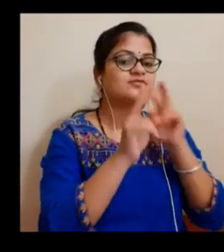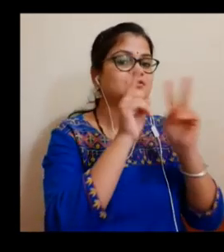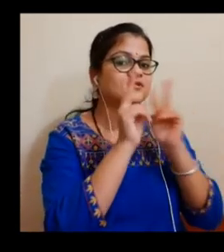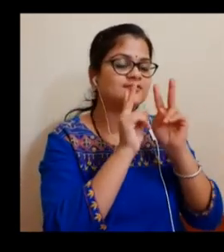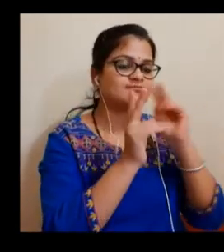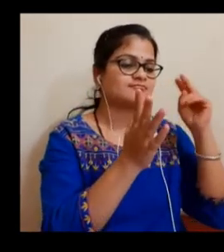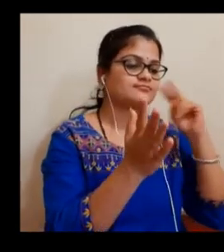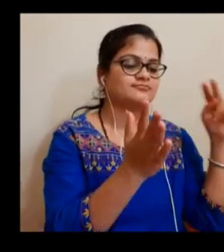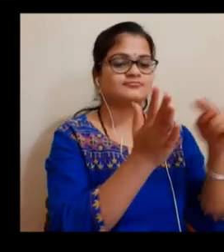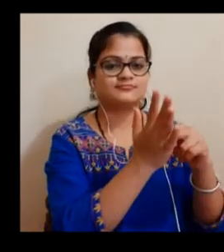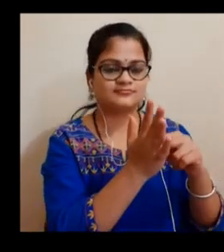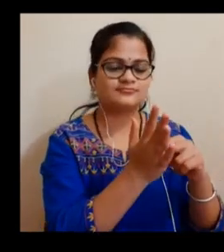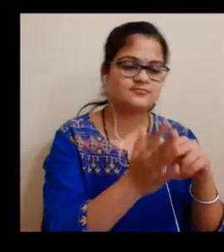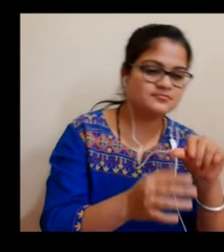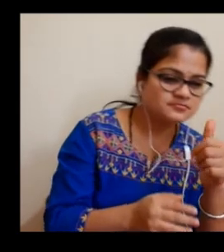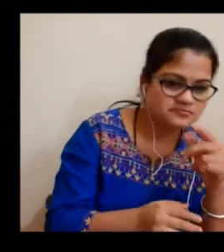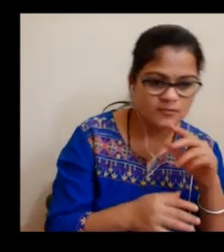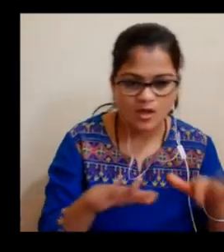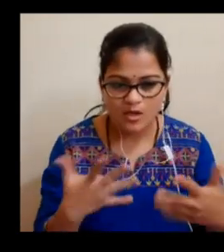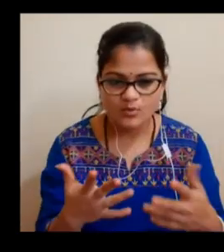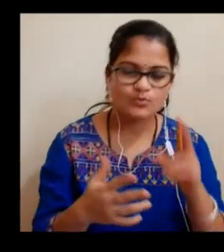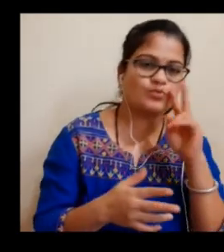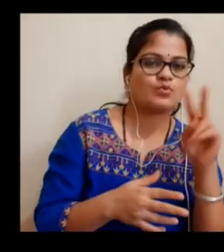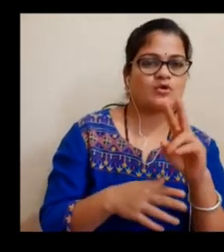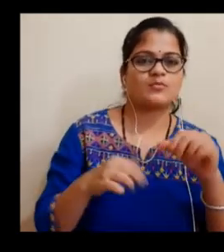chat box, and all of you can check it out.